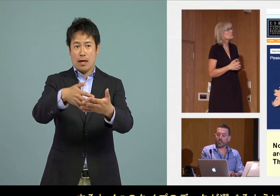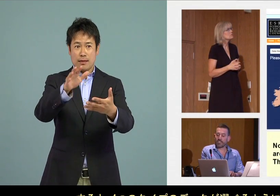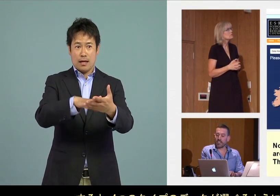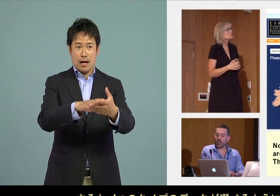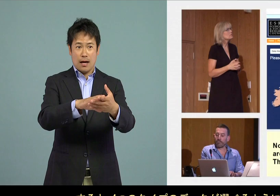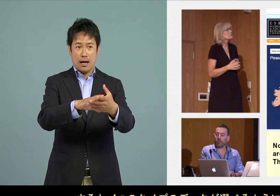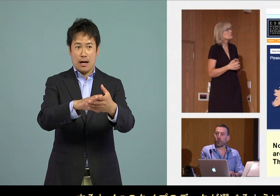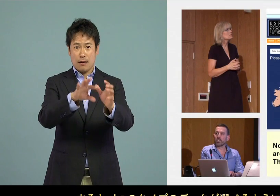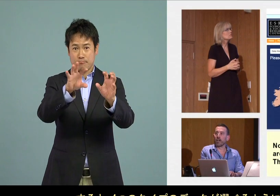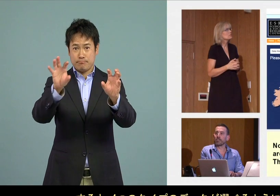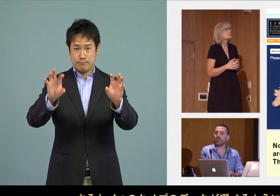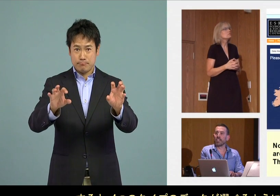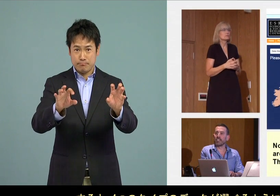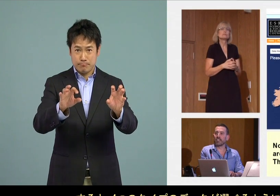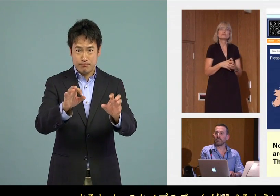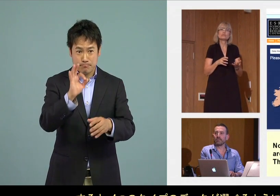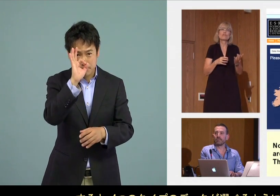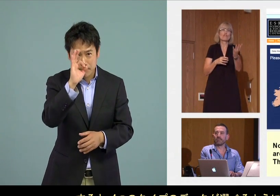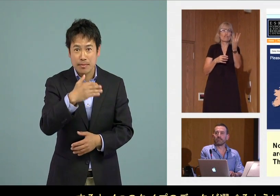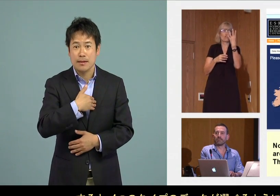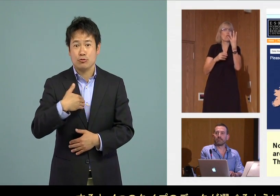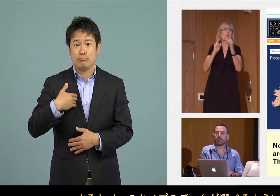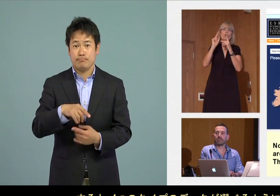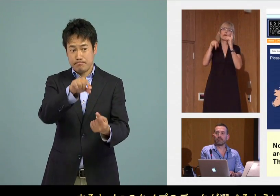Now you can see there are 4 types of data.